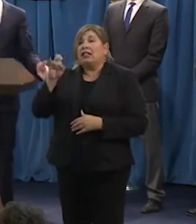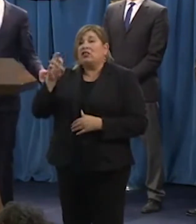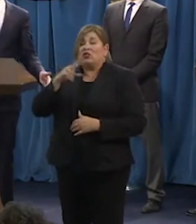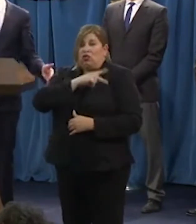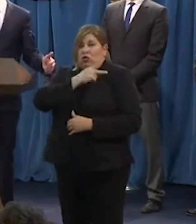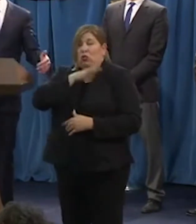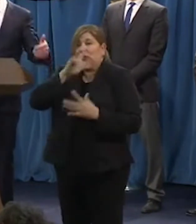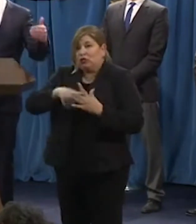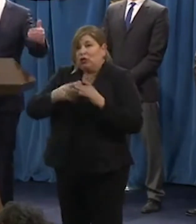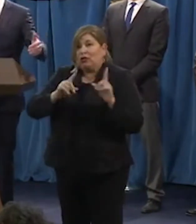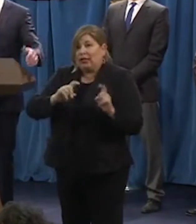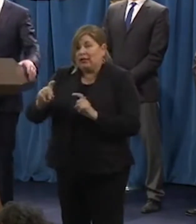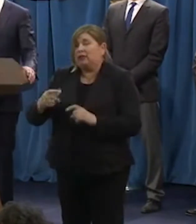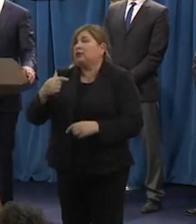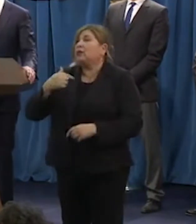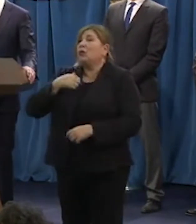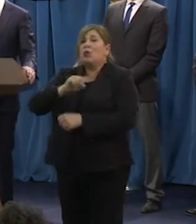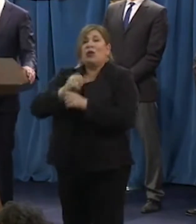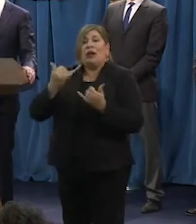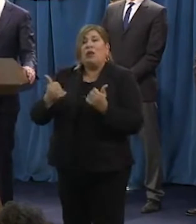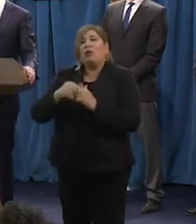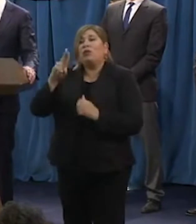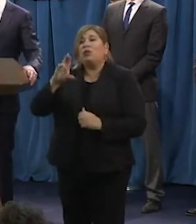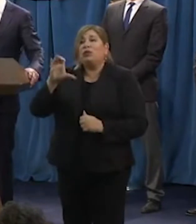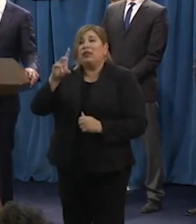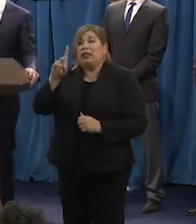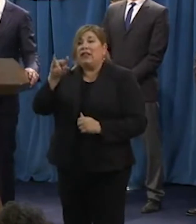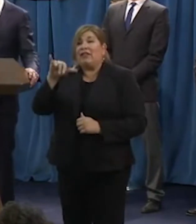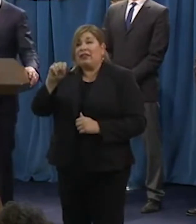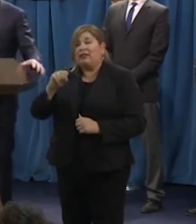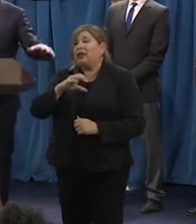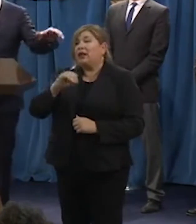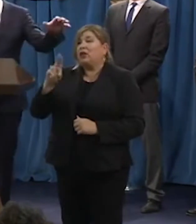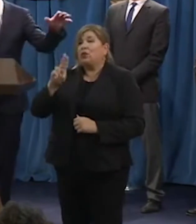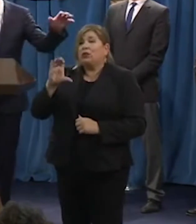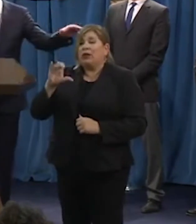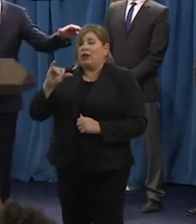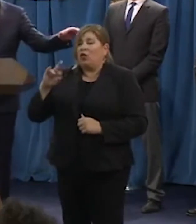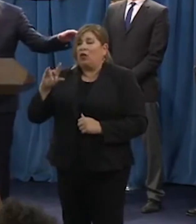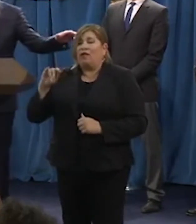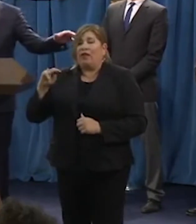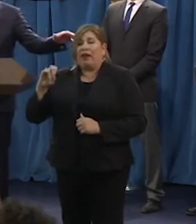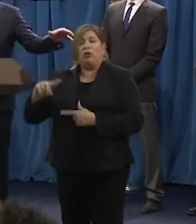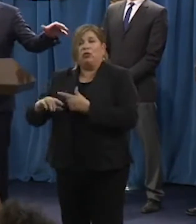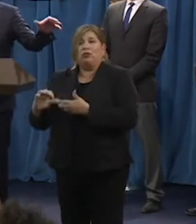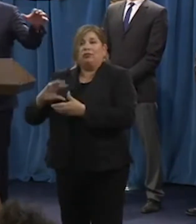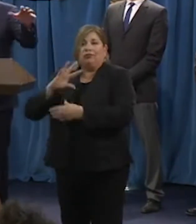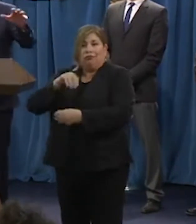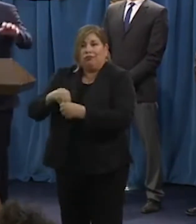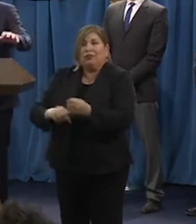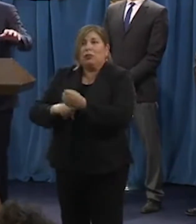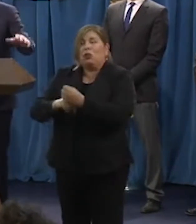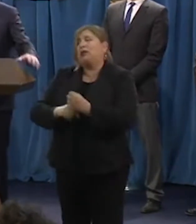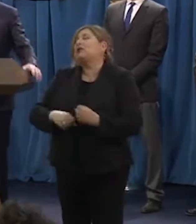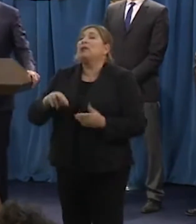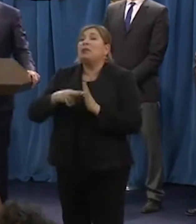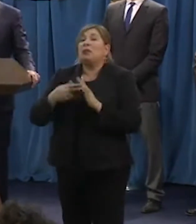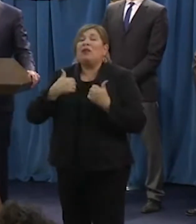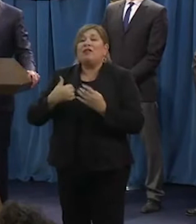UC Davis and UC Irvine to complement those efforts. So we'll go from four to potentially